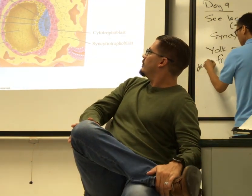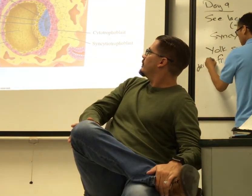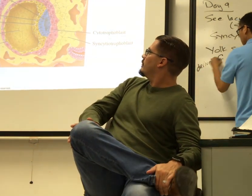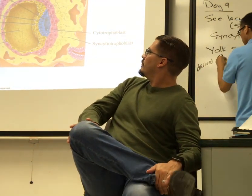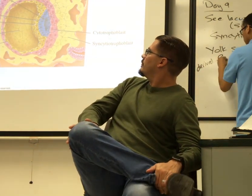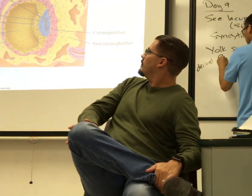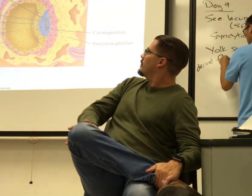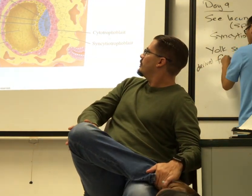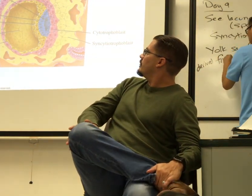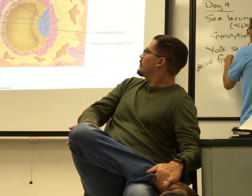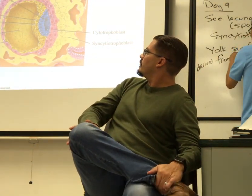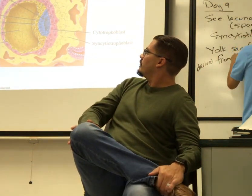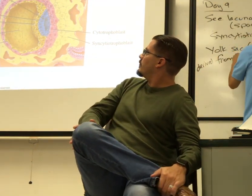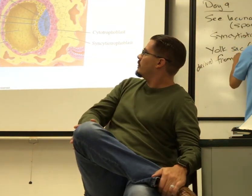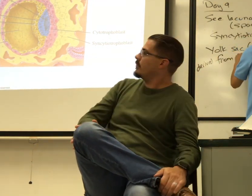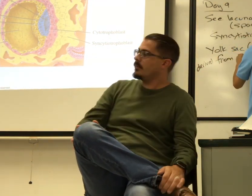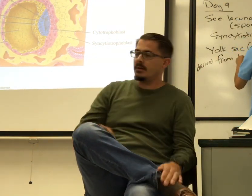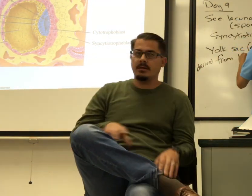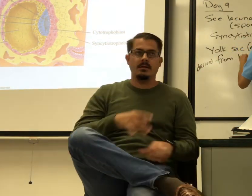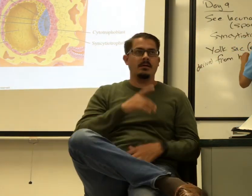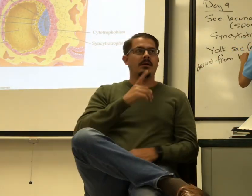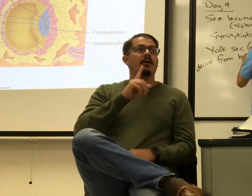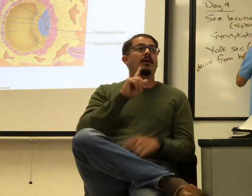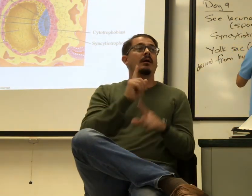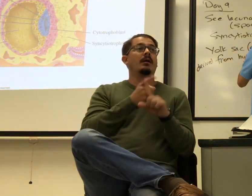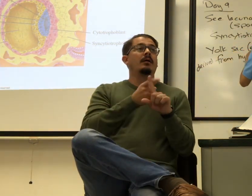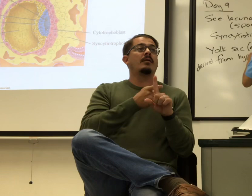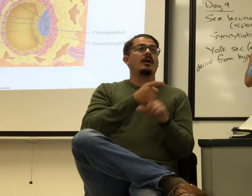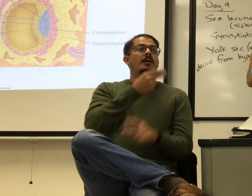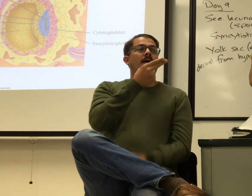Derived from